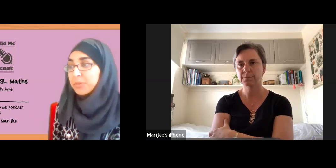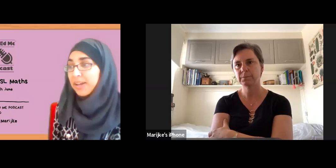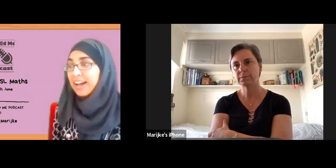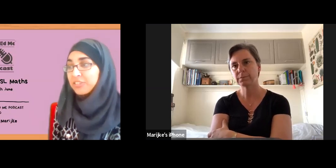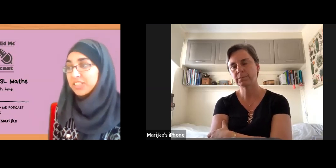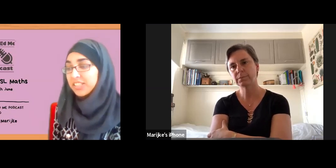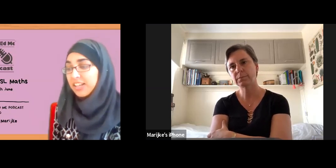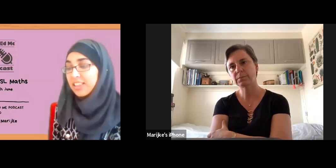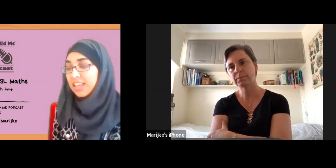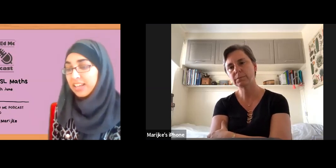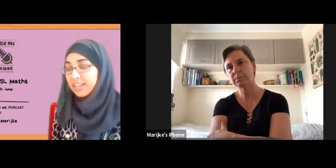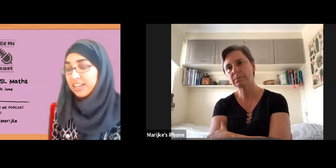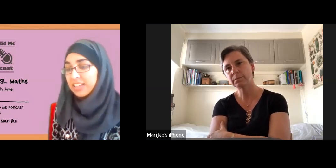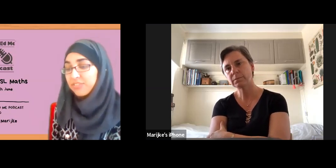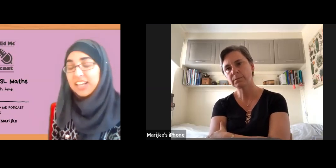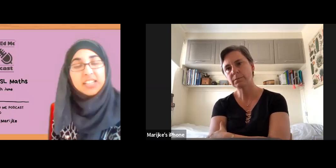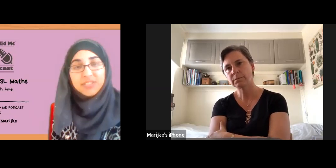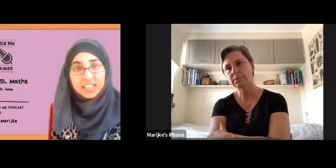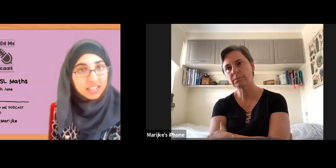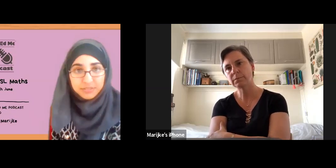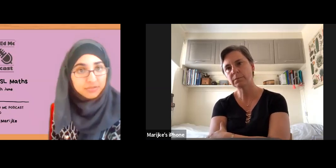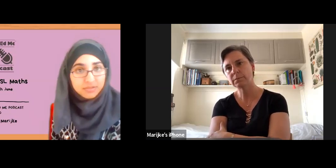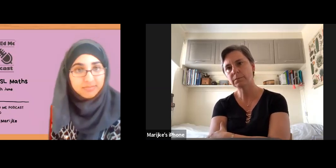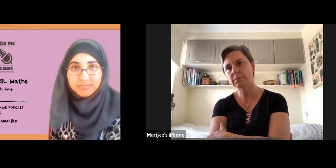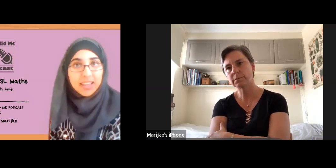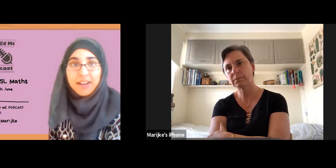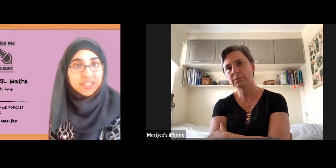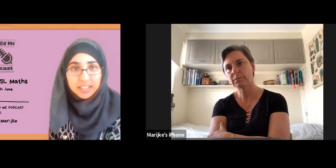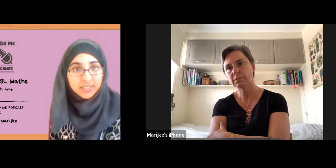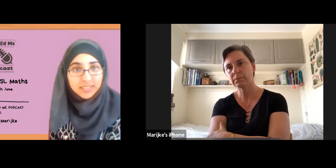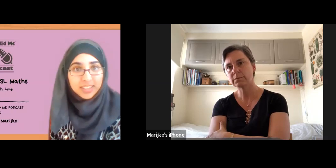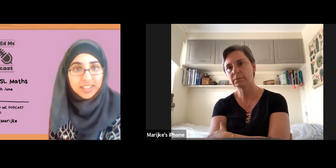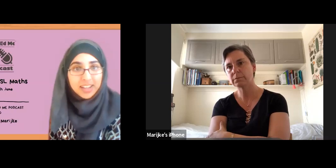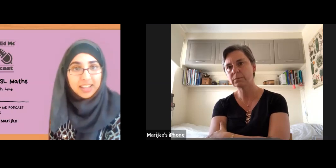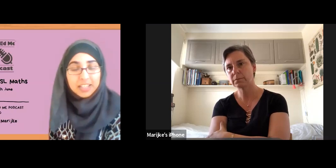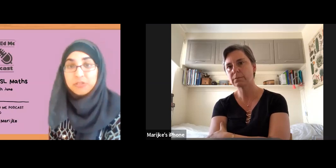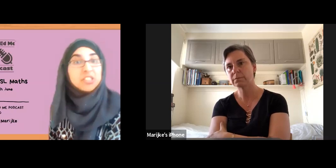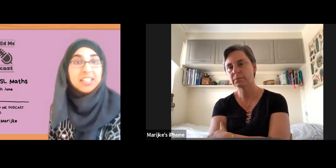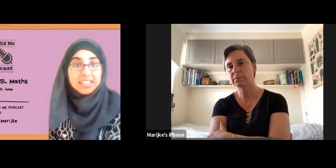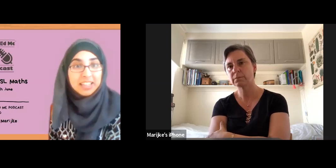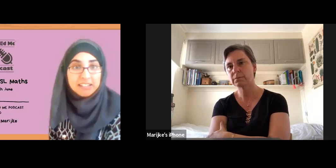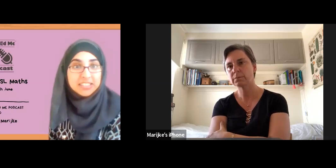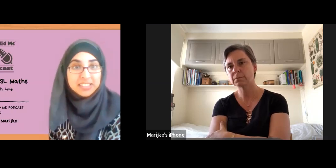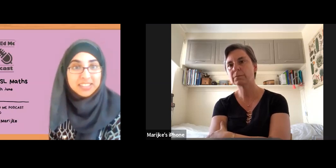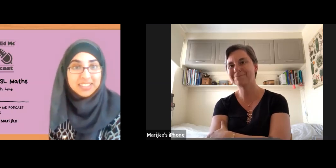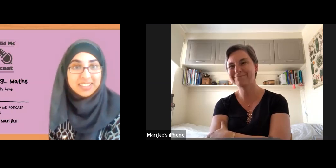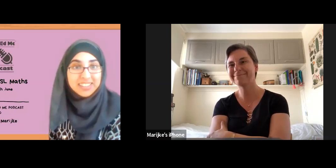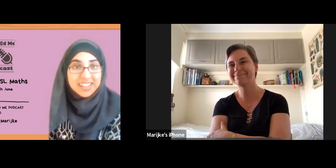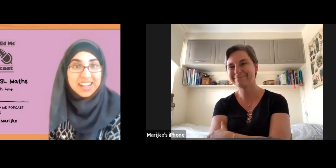where adults think they've learned everything that they have to learn, and they don't need to learn anything else. I think